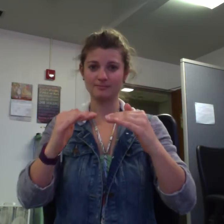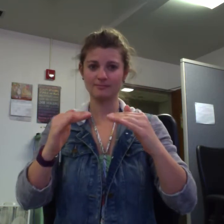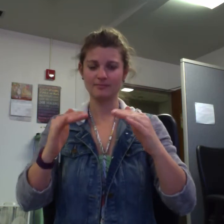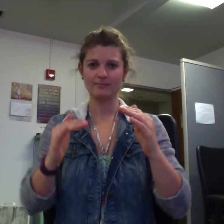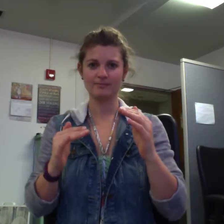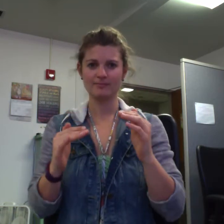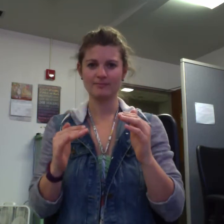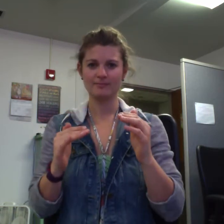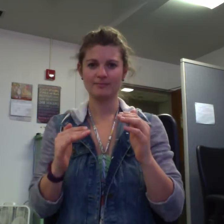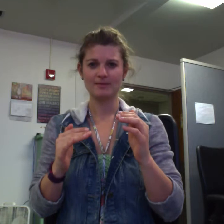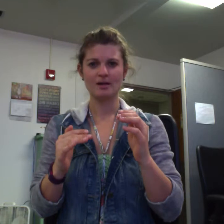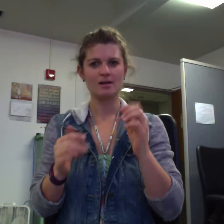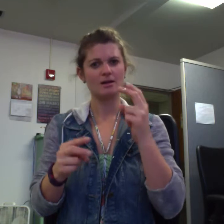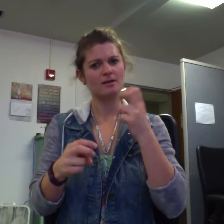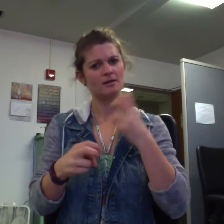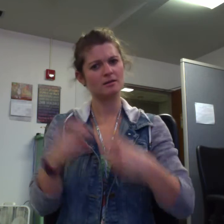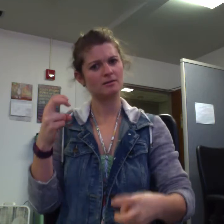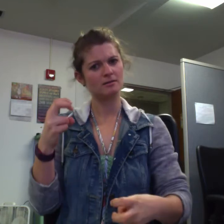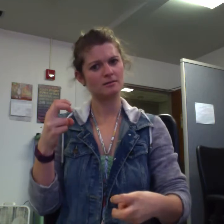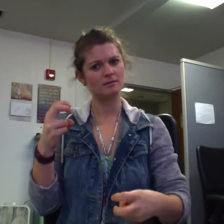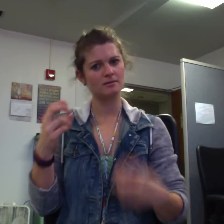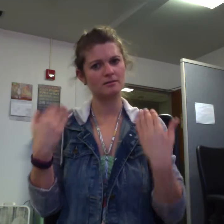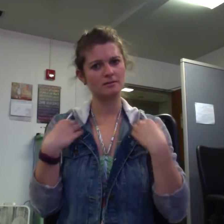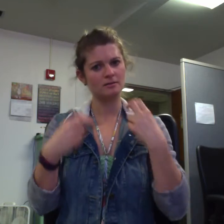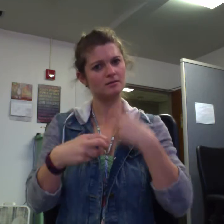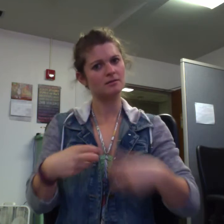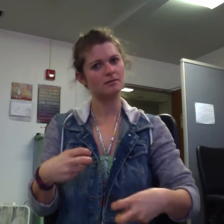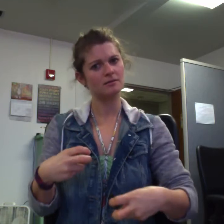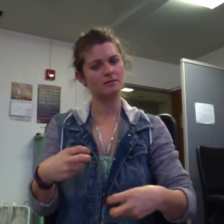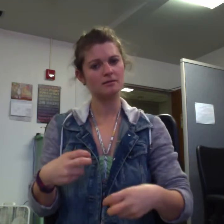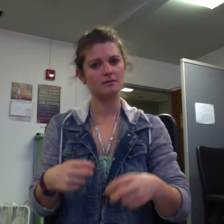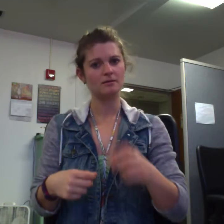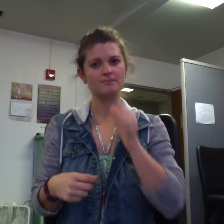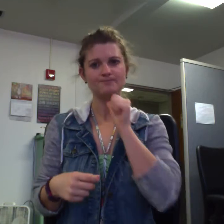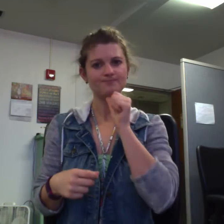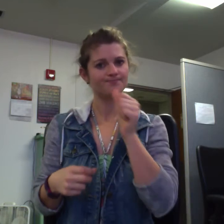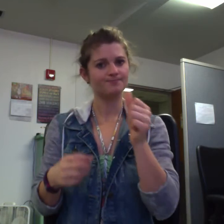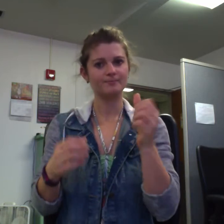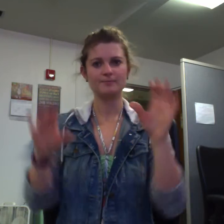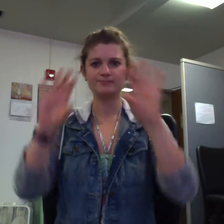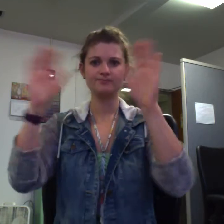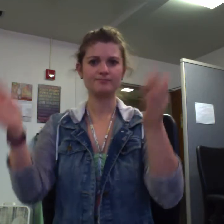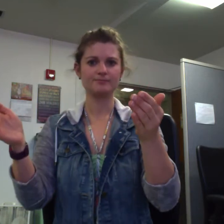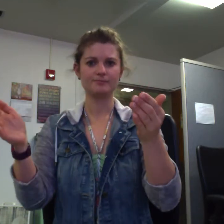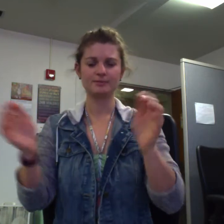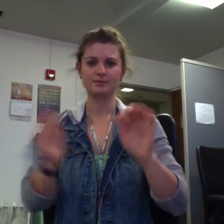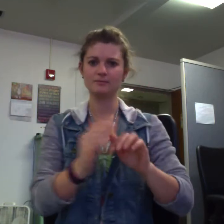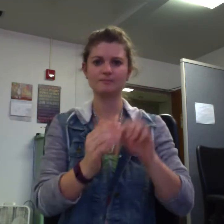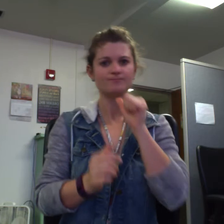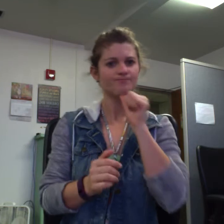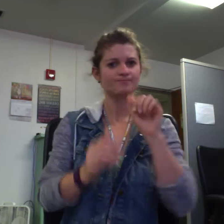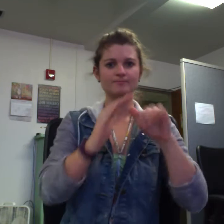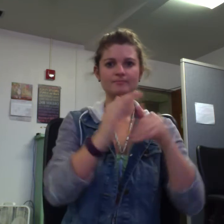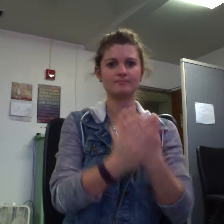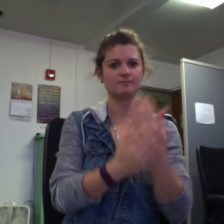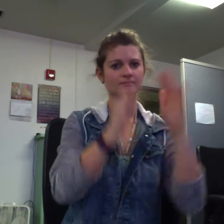seems like I have a problem. And then there's no new chunk there, and unfortunately there's no new chunk before without.